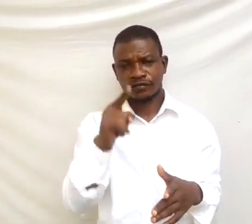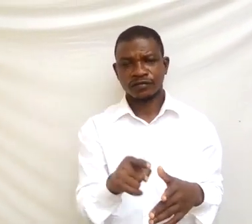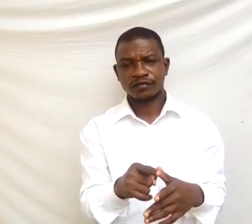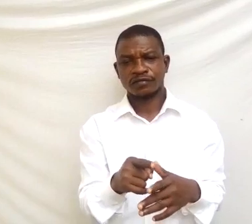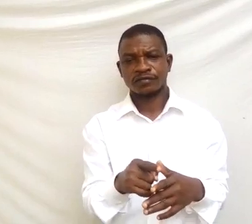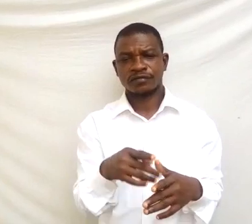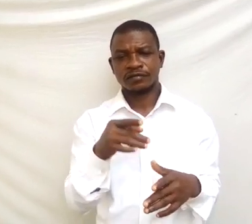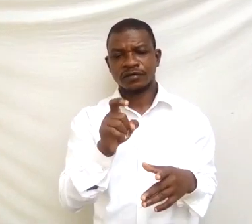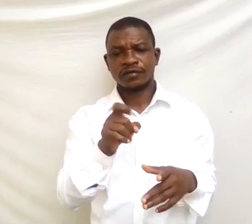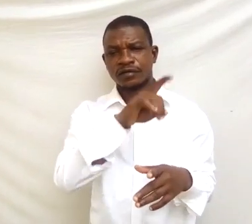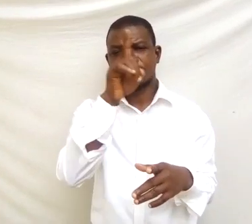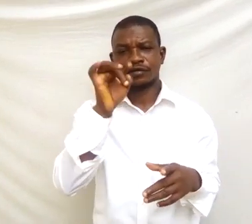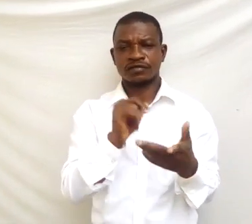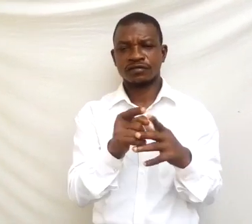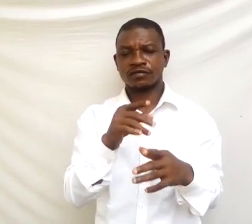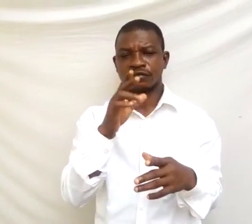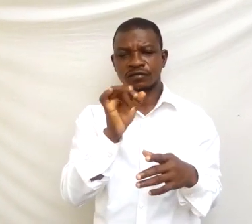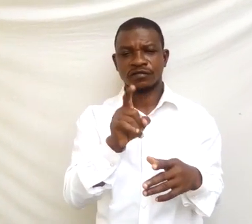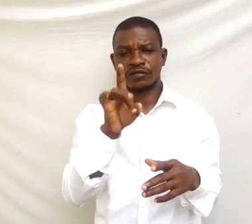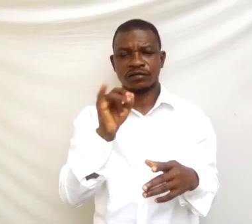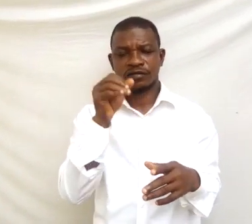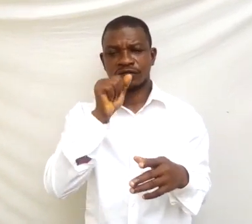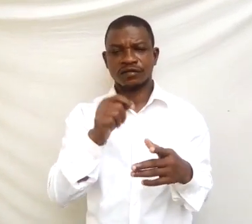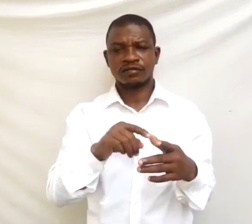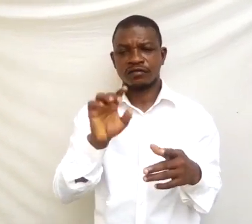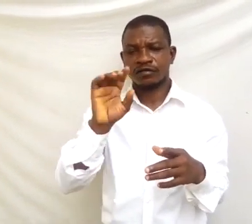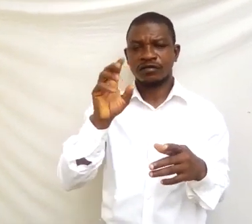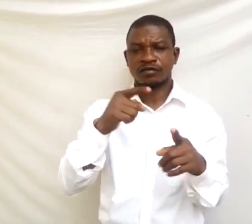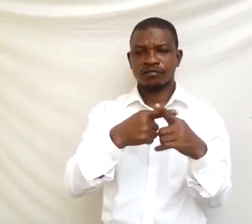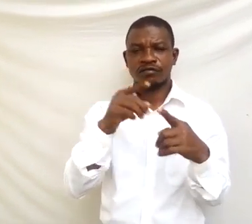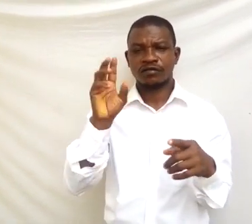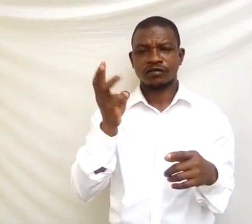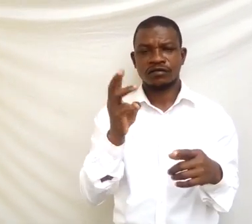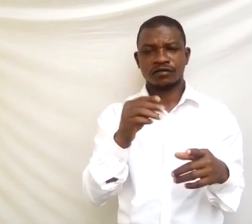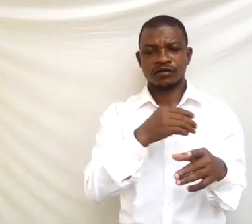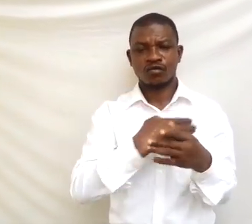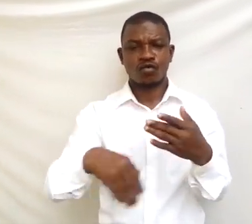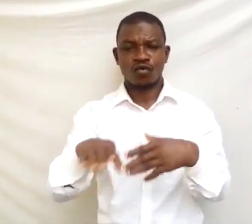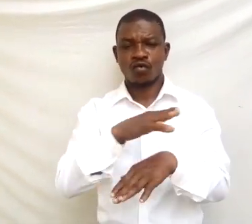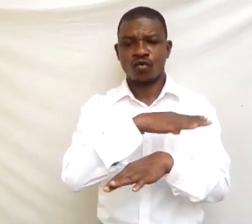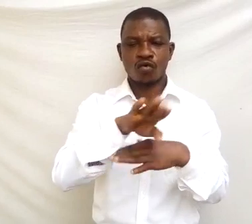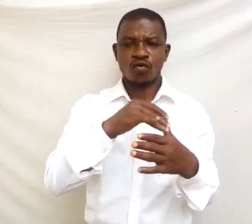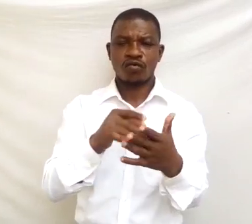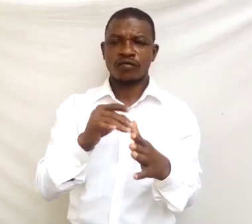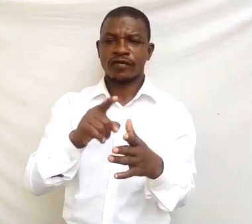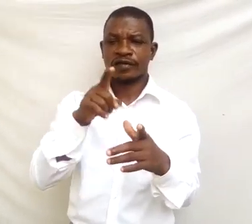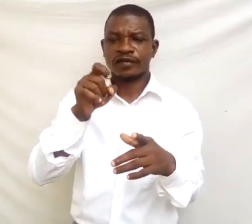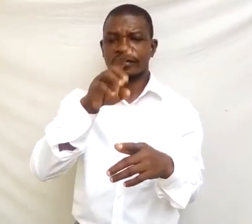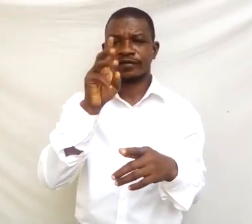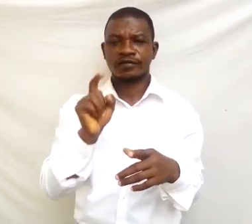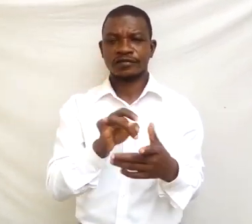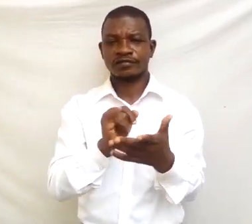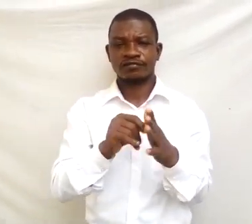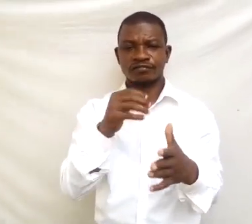x squared minus 8x plus 16 all over x squared minus 7x